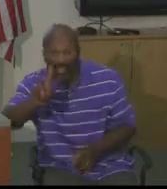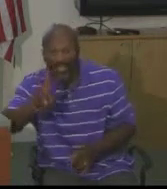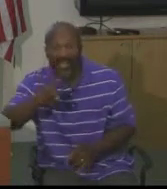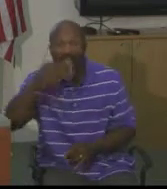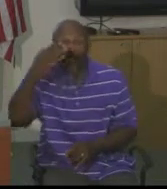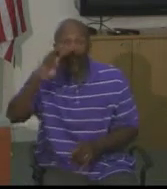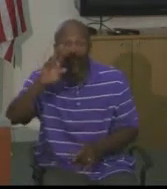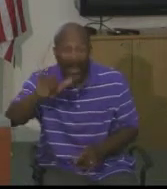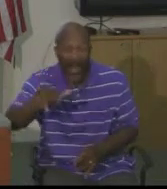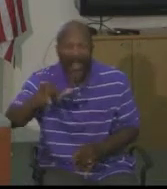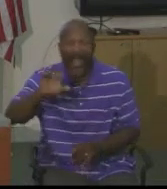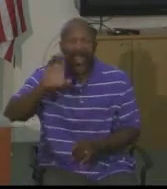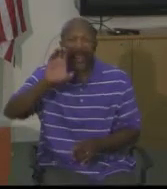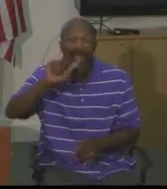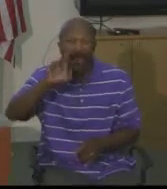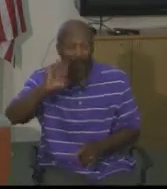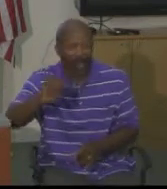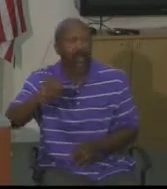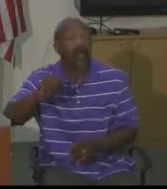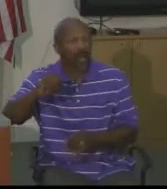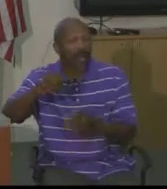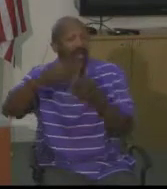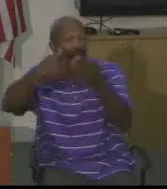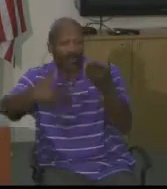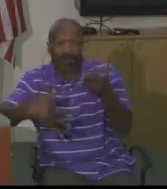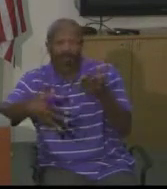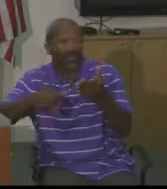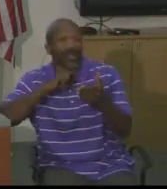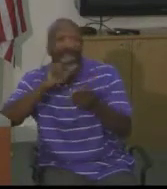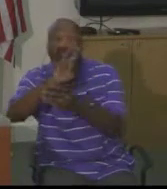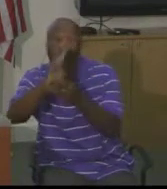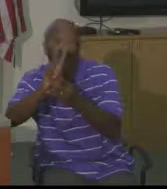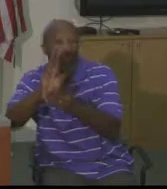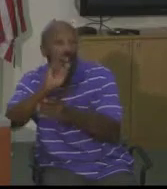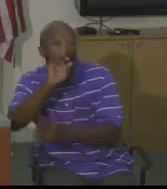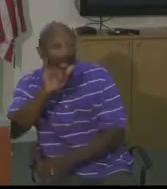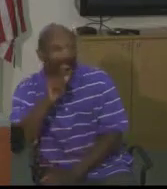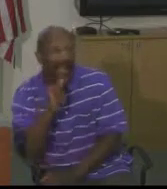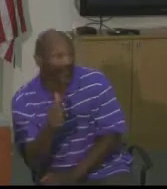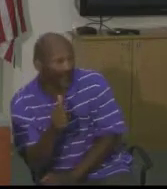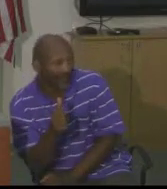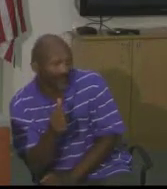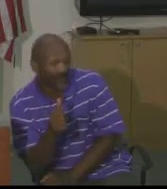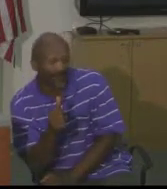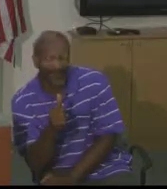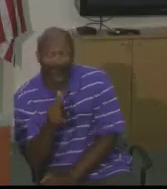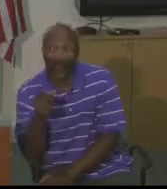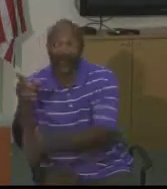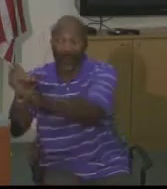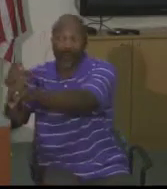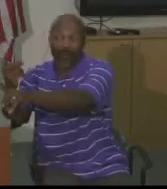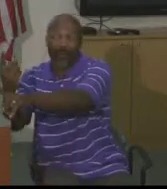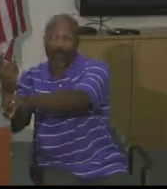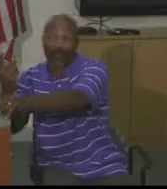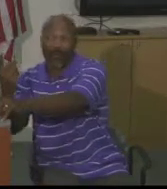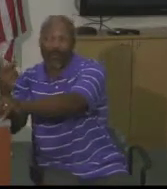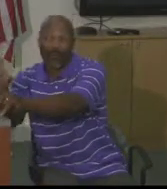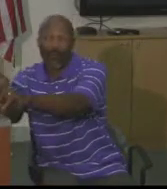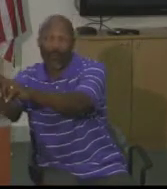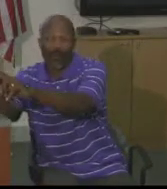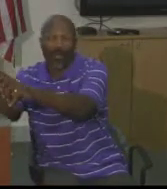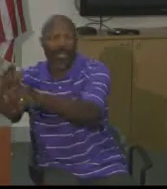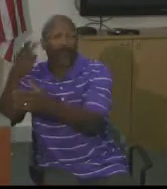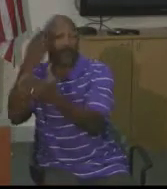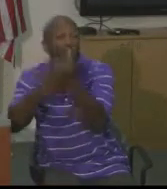Blu-ray, cable boxes, is not just video. One second. It's video